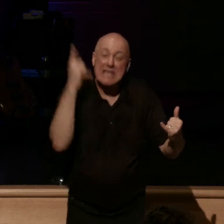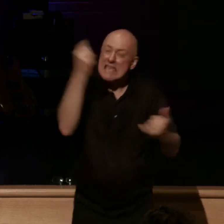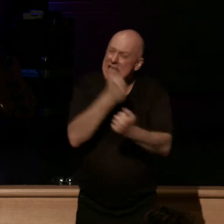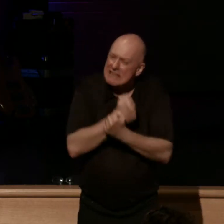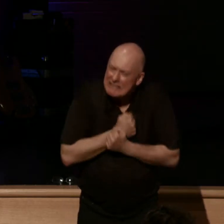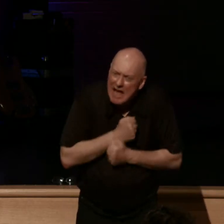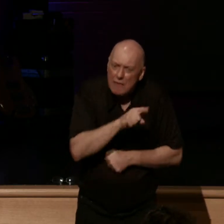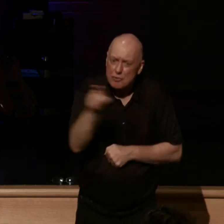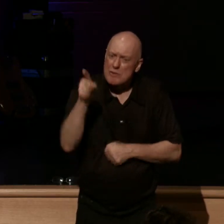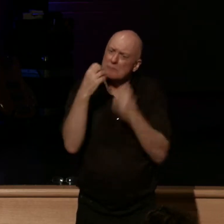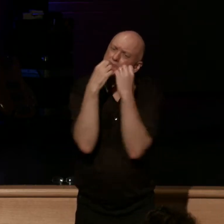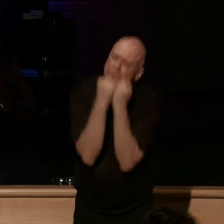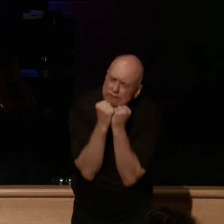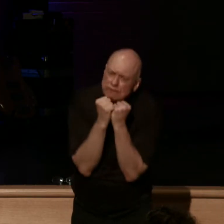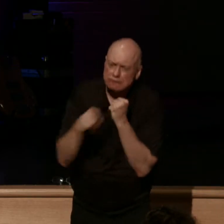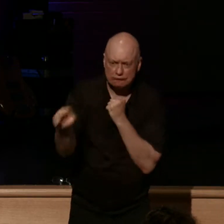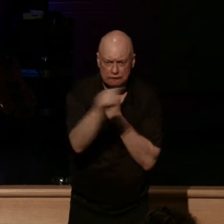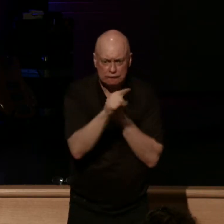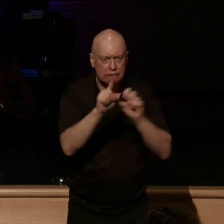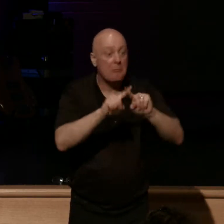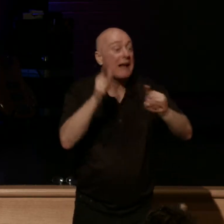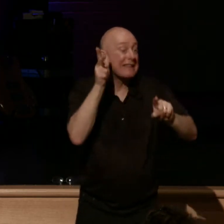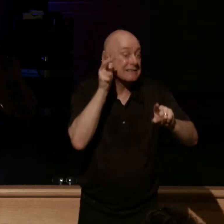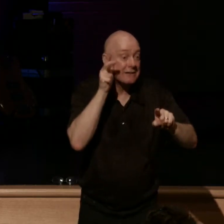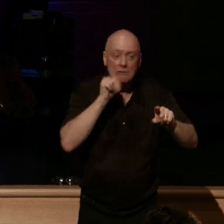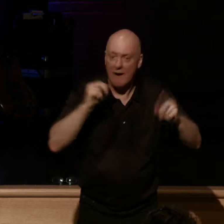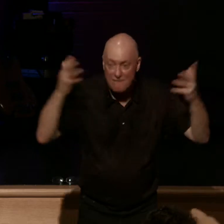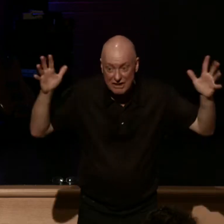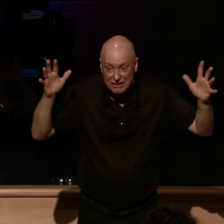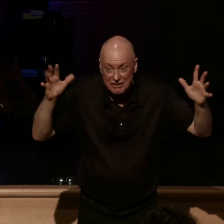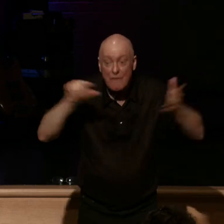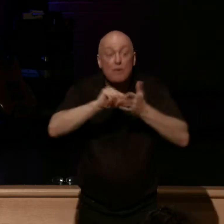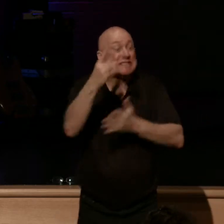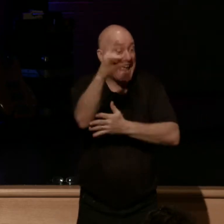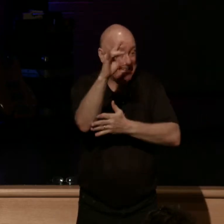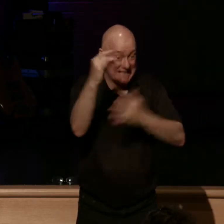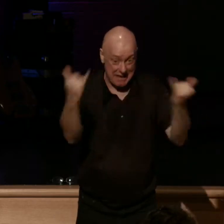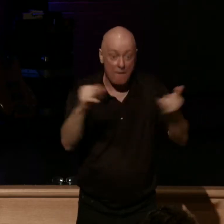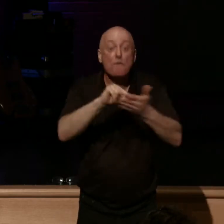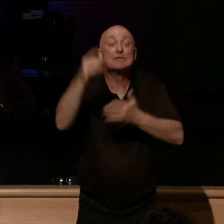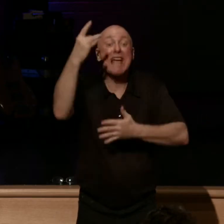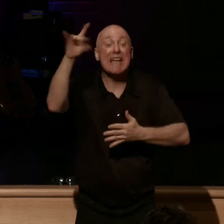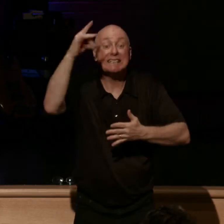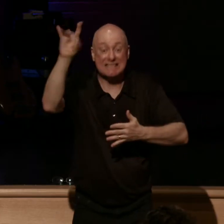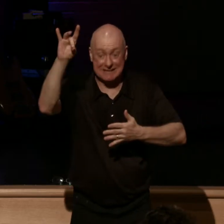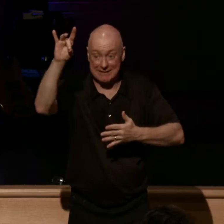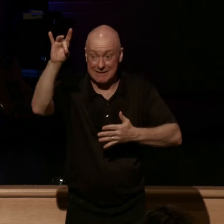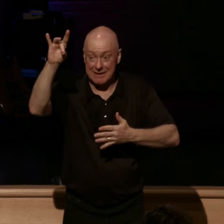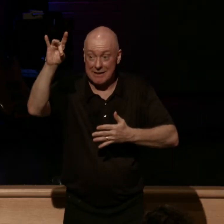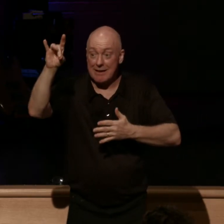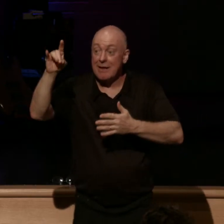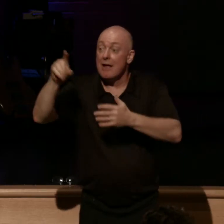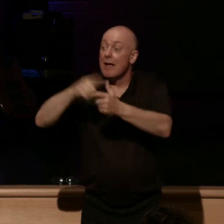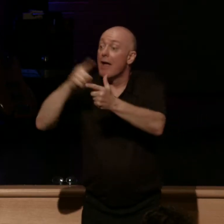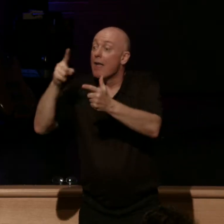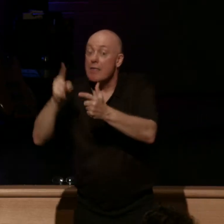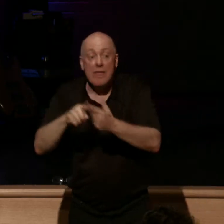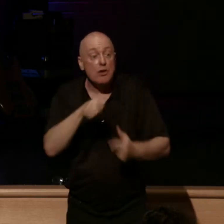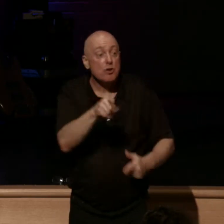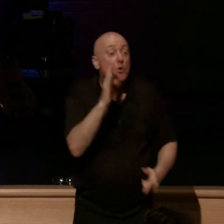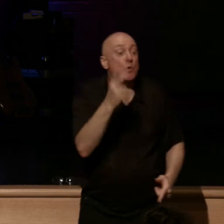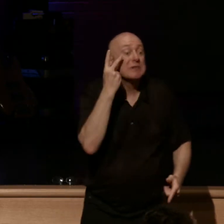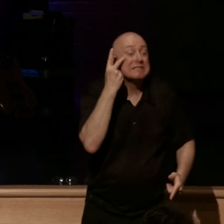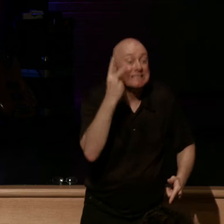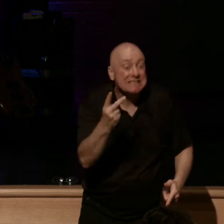loves you and how much he cares for us. But listen, still not done. Look at verse 18 now. Verse 18. Then once more you shall see